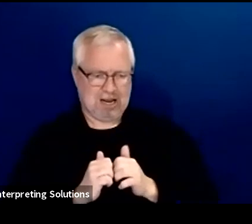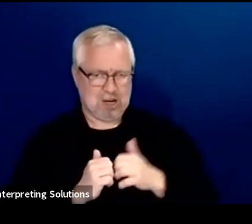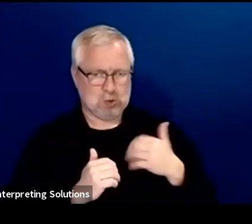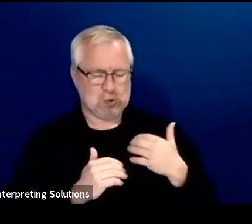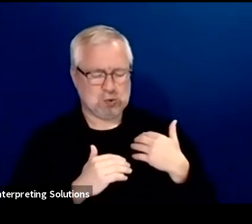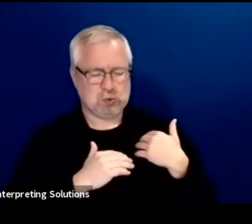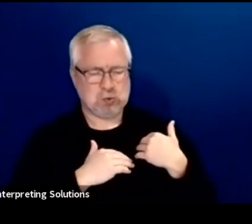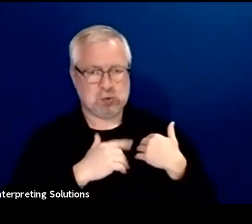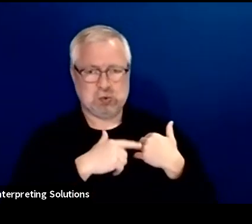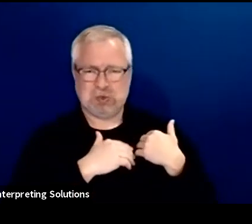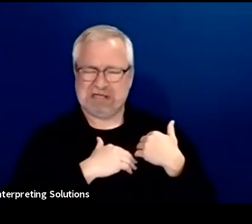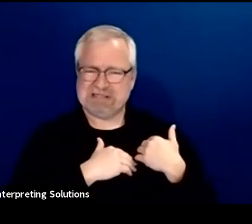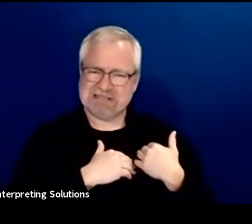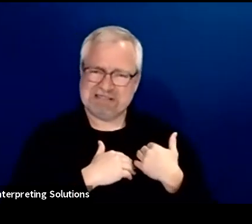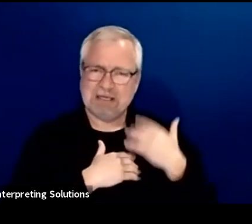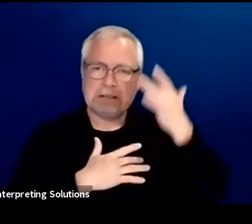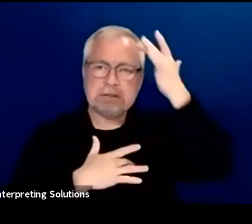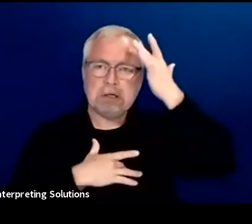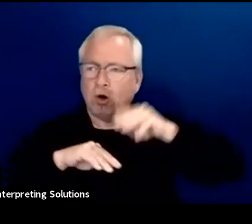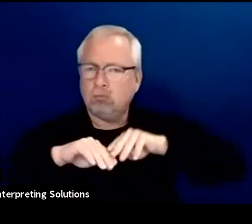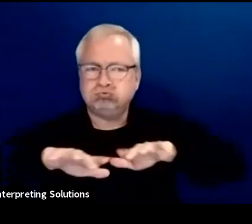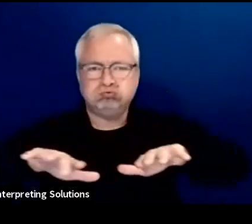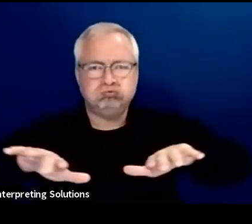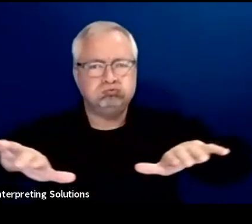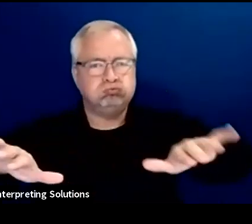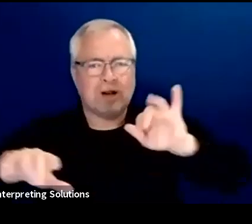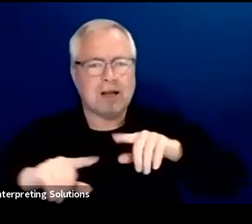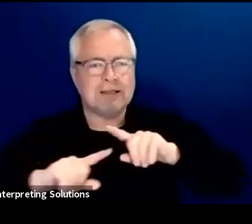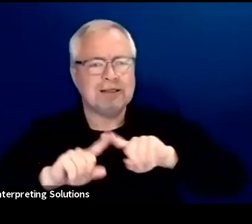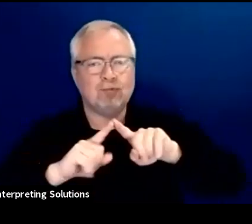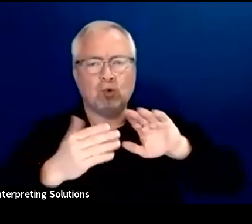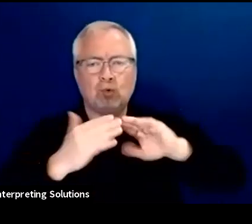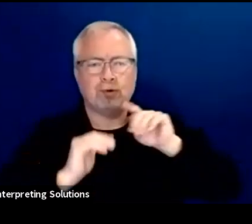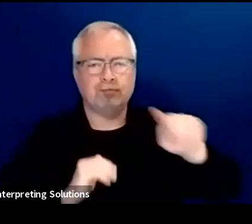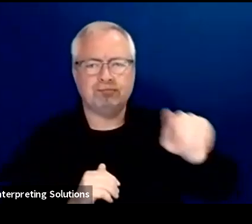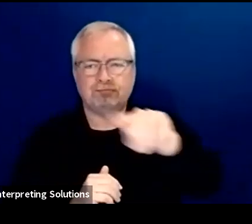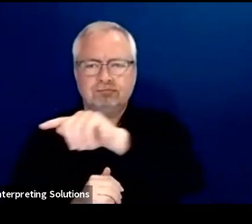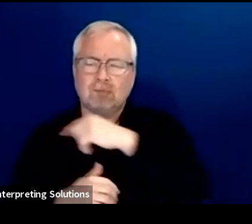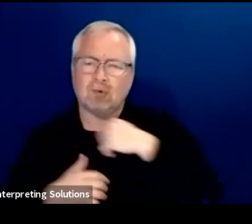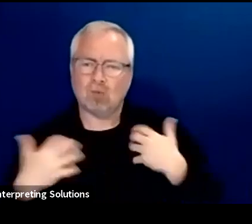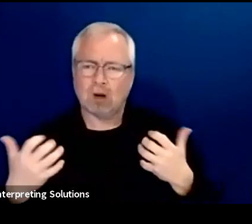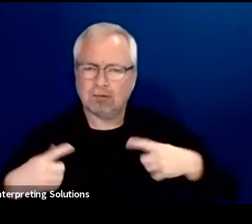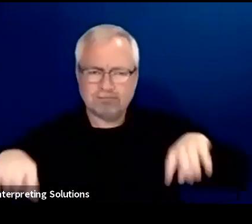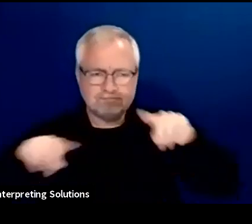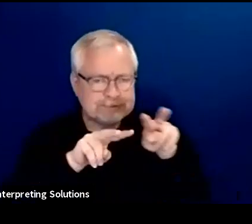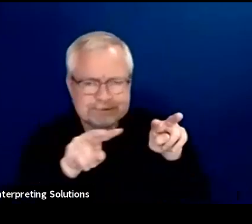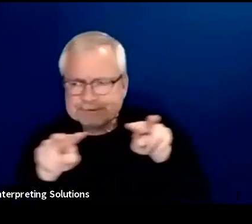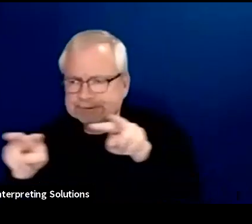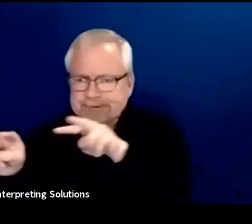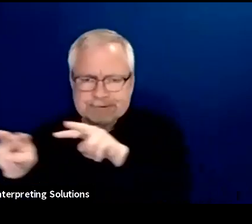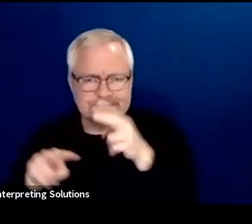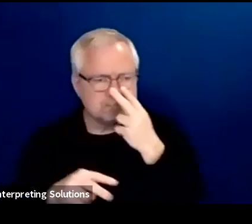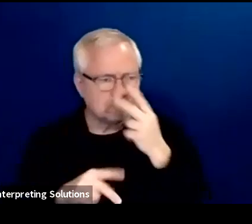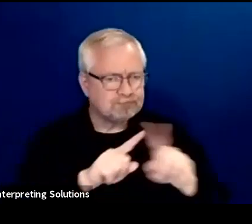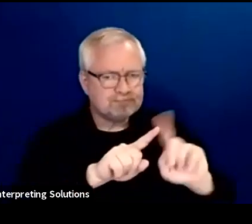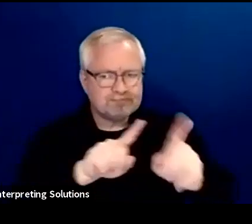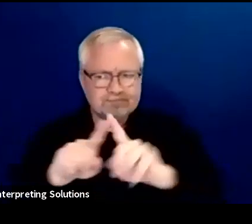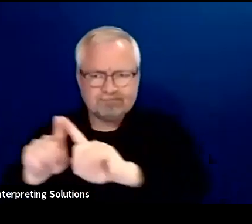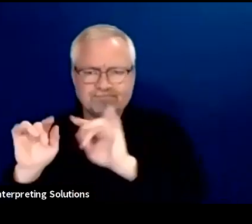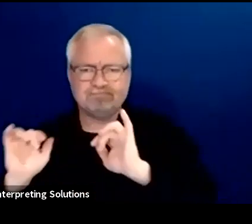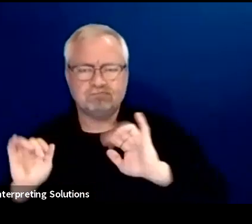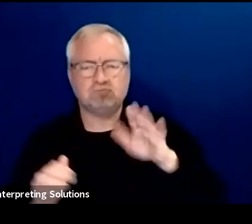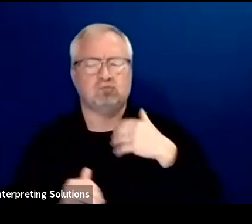and that will be important to look more closely at as time goes on. I'd like to mention just a couple of things in